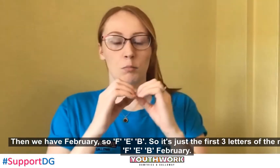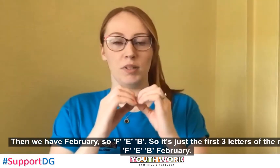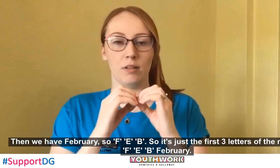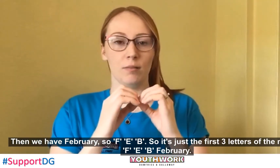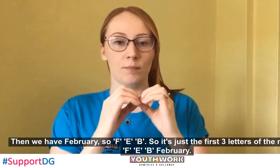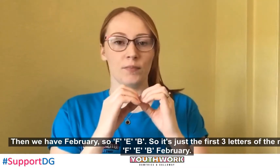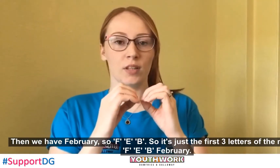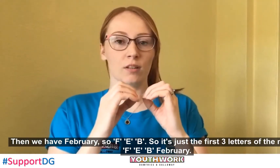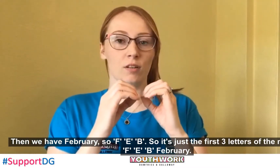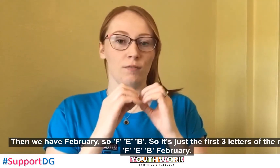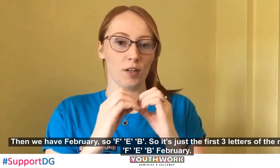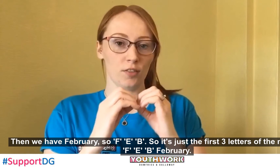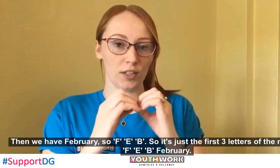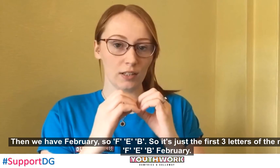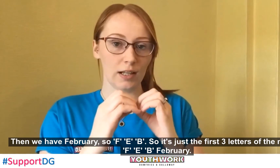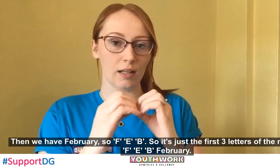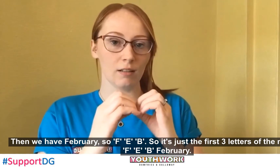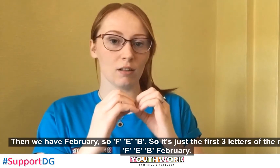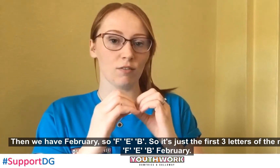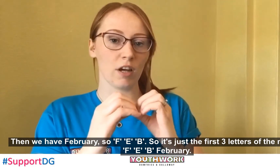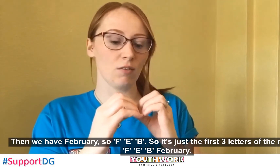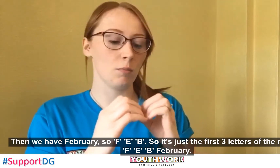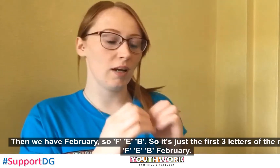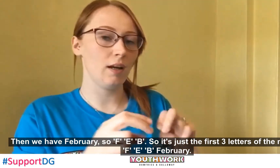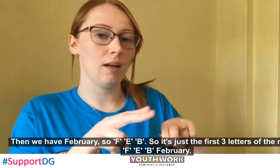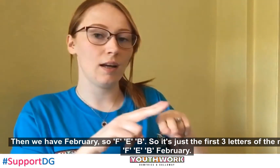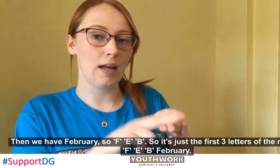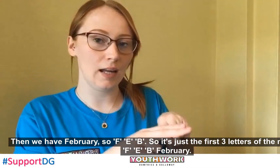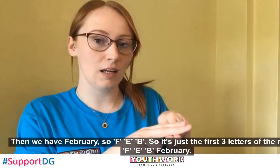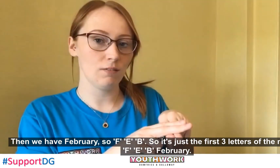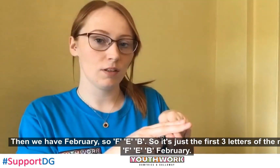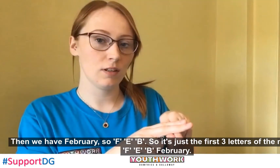F-E-B. So the first 3 letters of the alphabet,